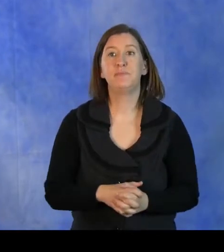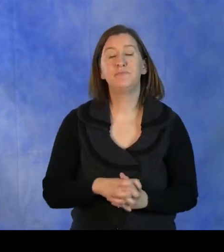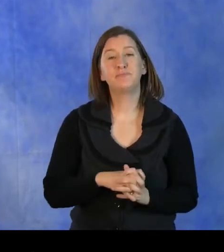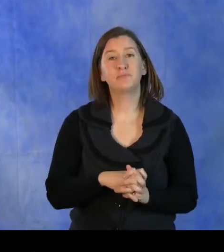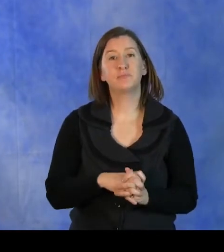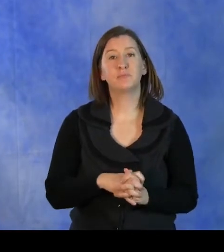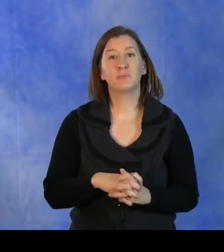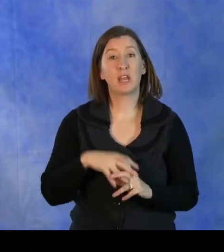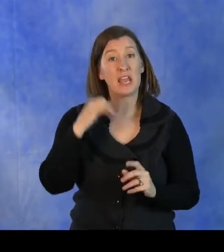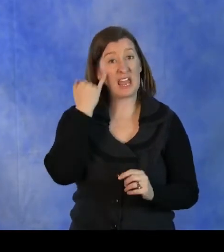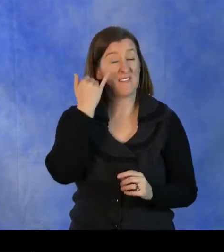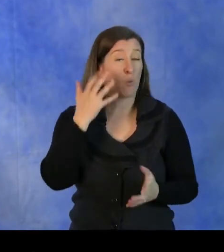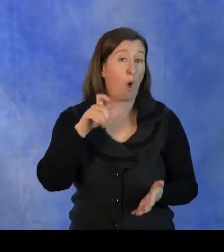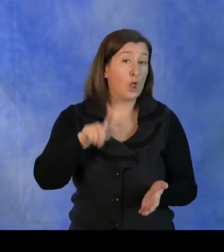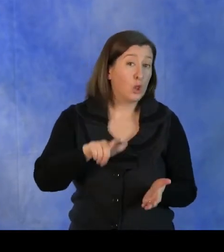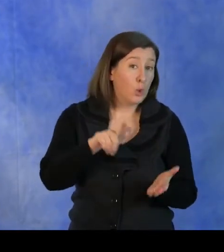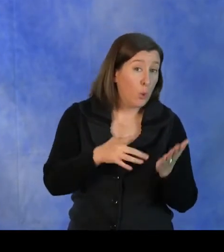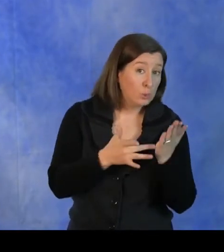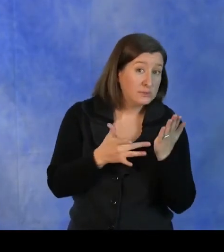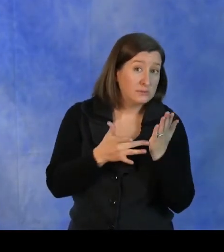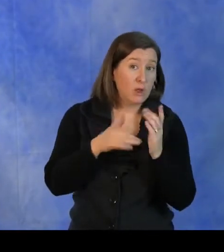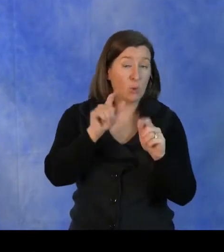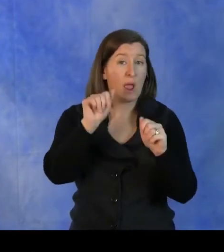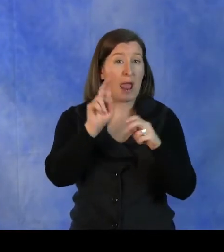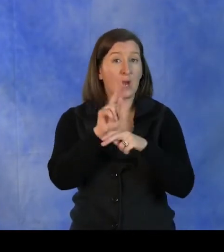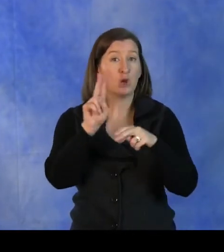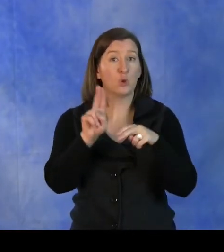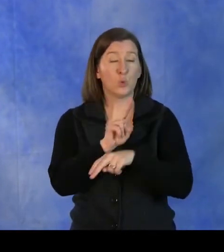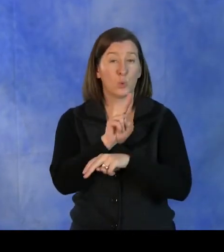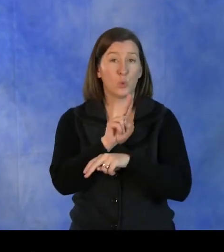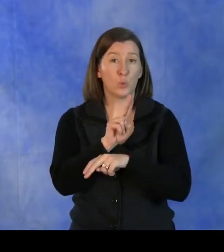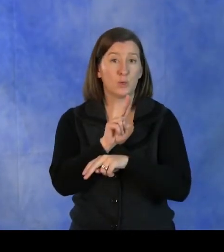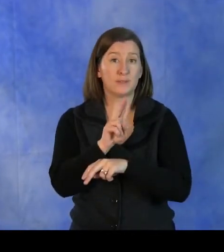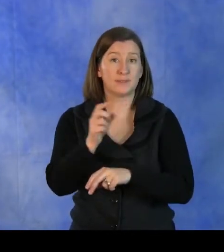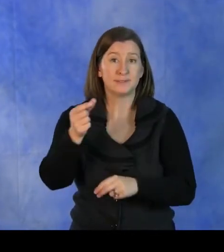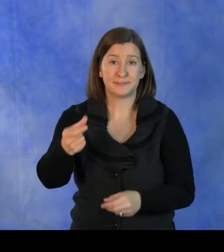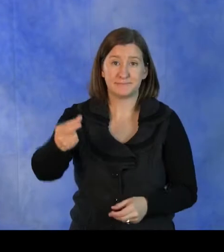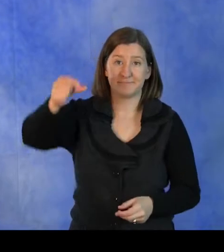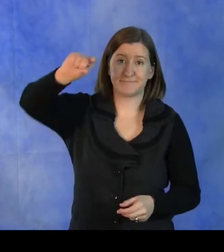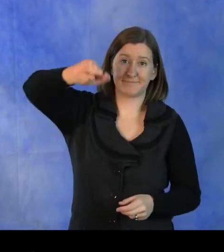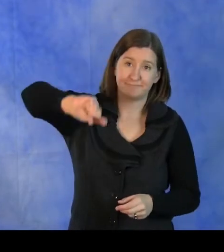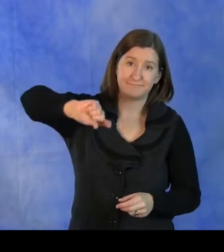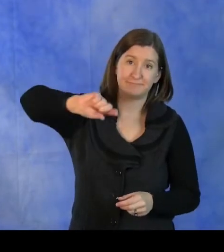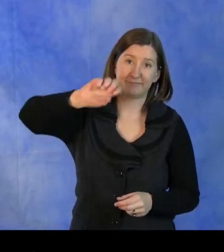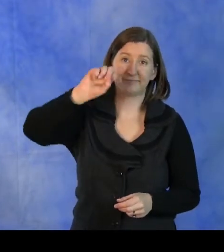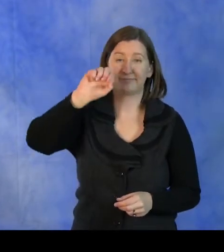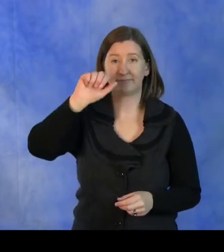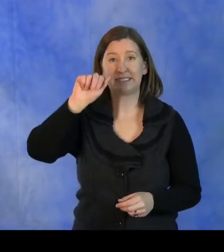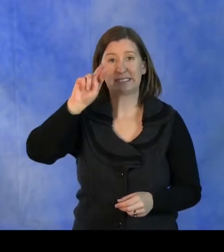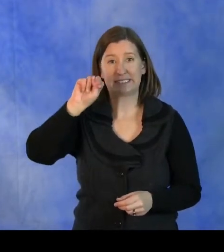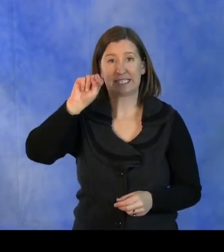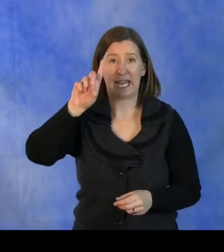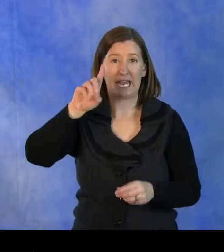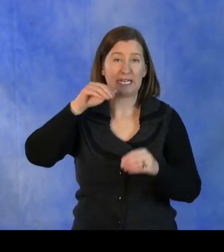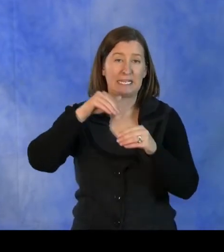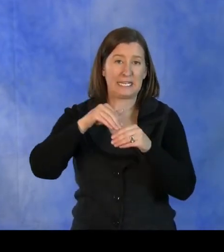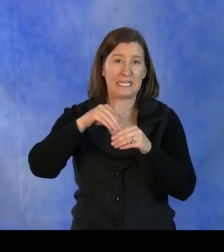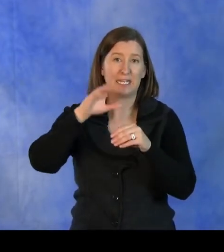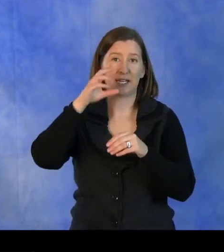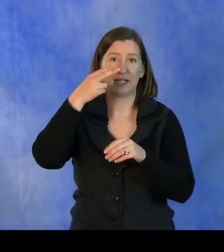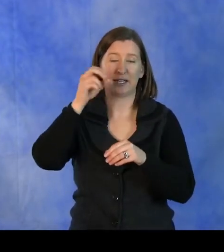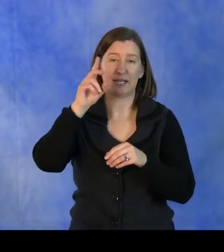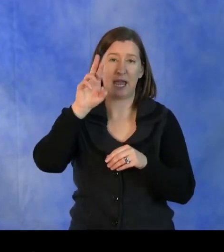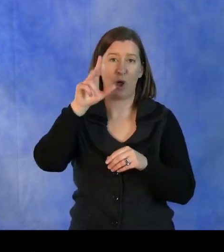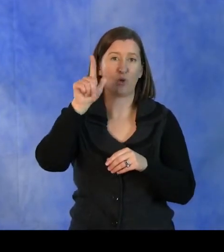then it'll have an alarm when it's over. Or low tech, you can always use, those